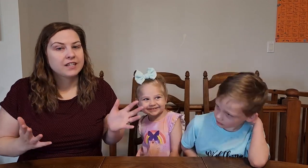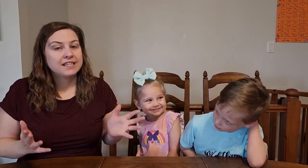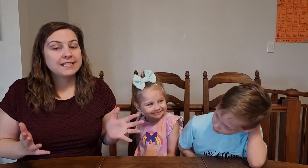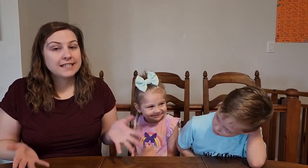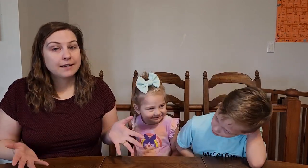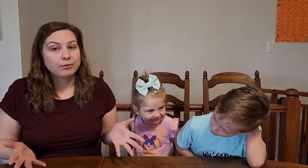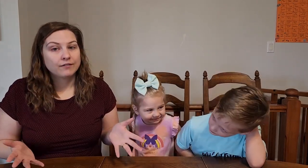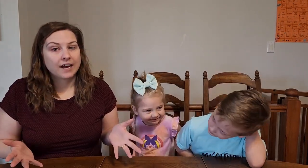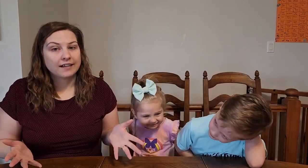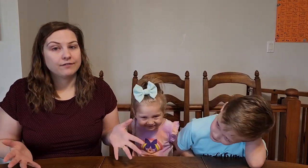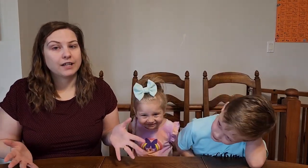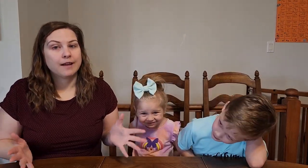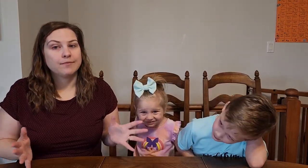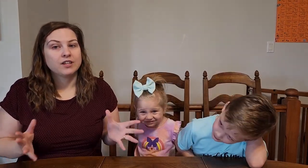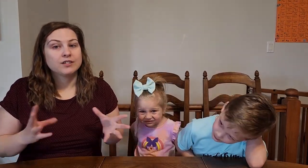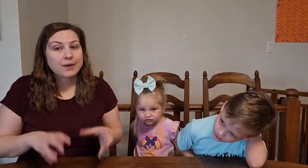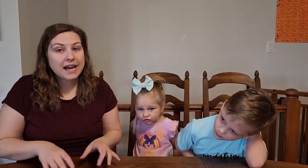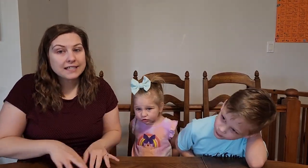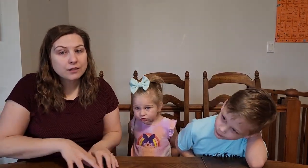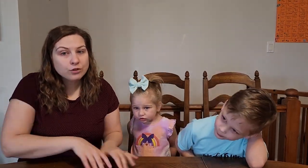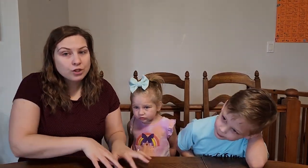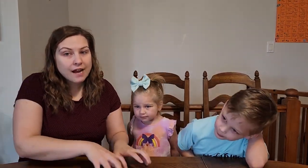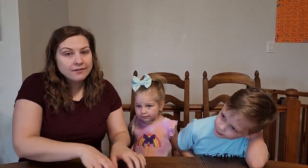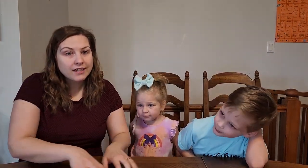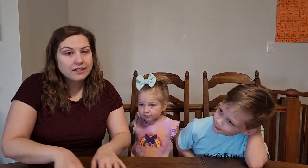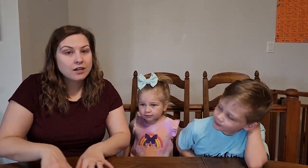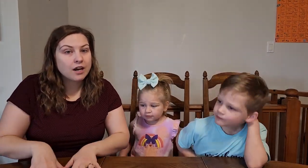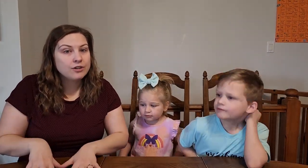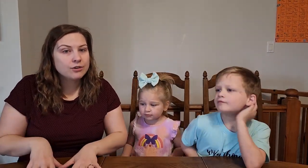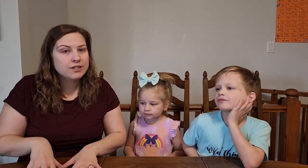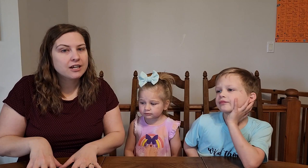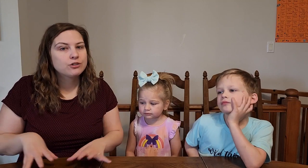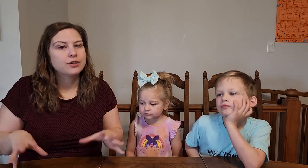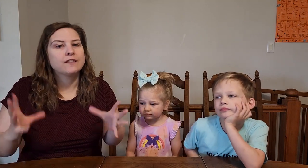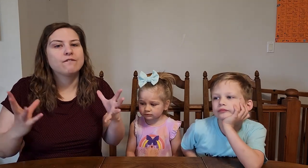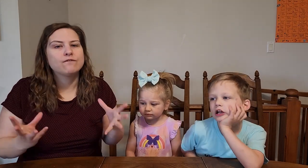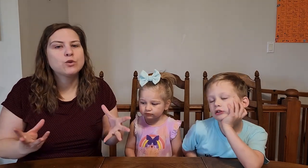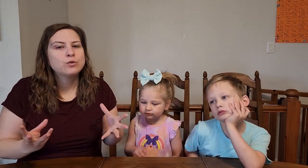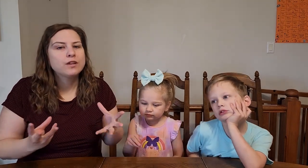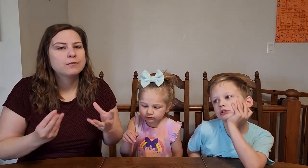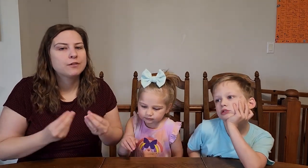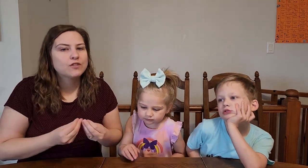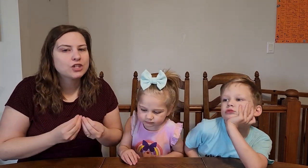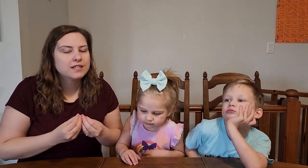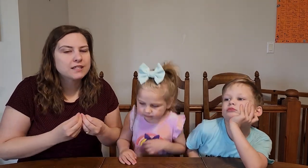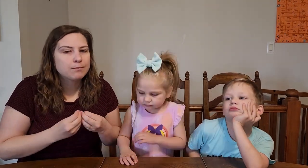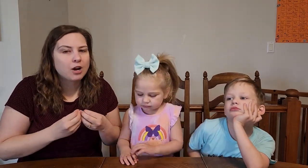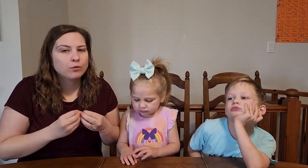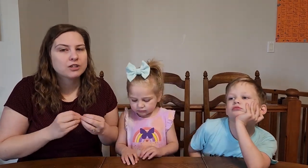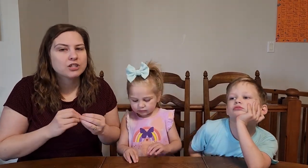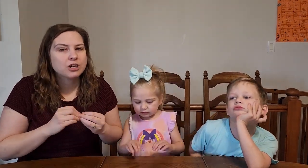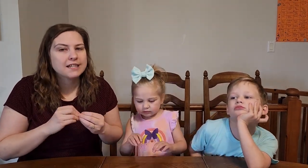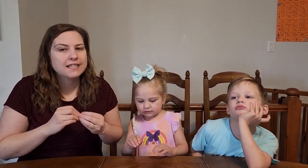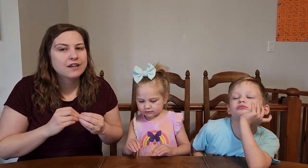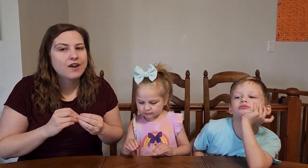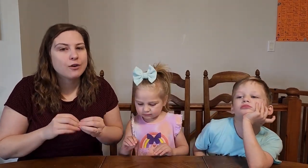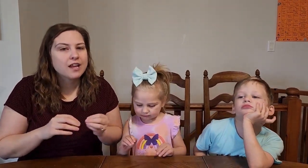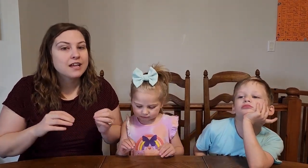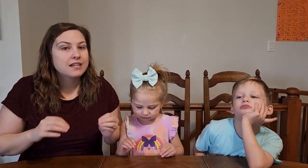He did provide for them. So as they were traveling in an unknown territory and the food and the provisions they brought were starting to give out,